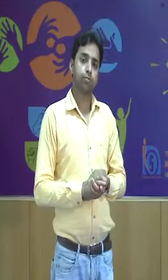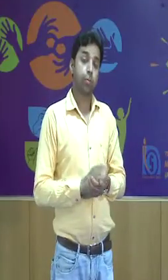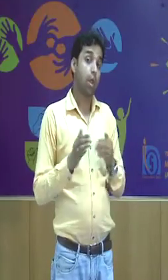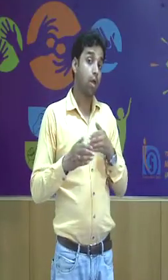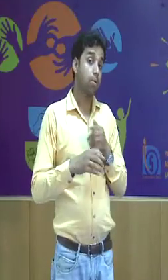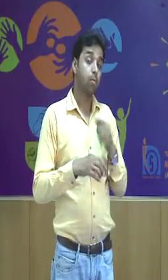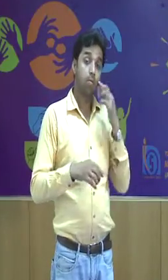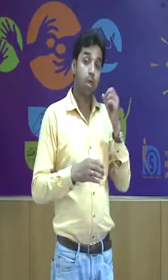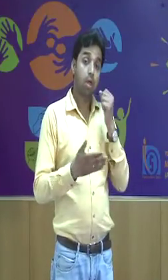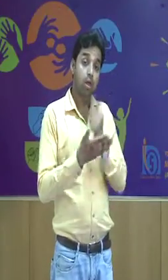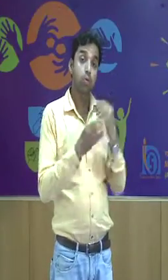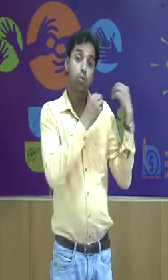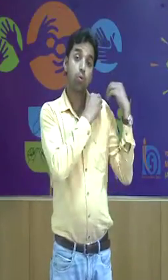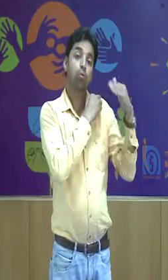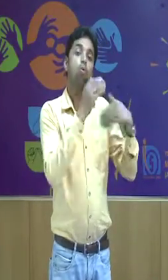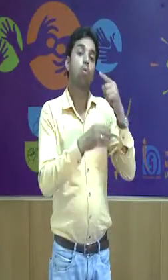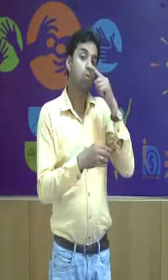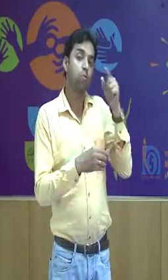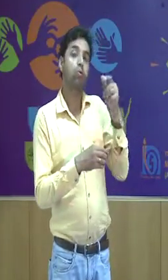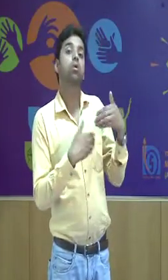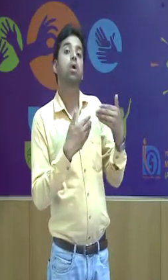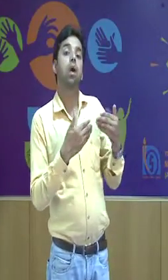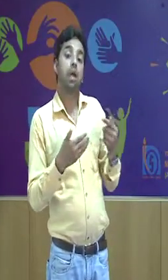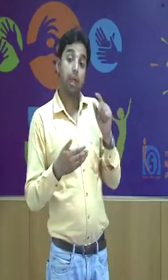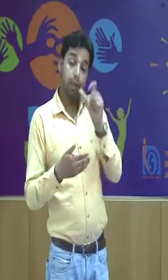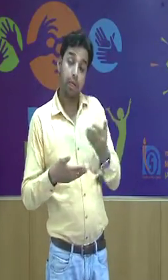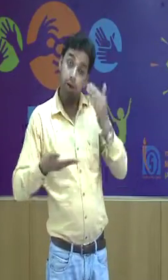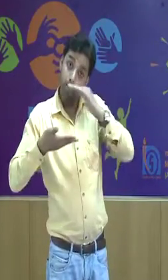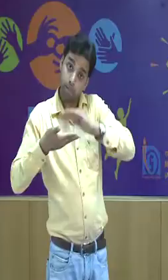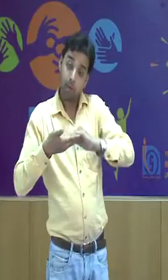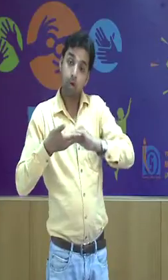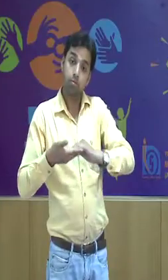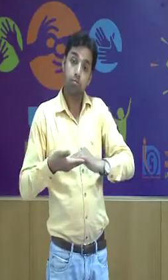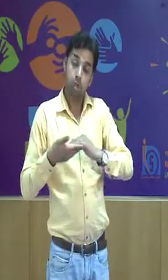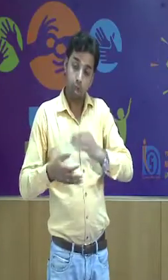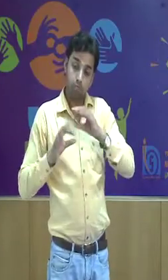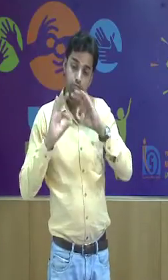The main duty of women was to get married and take care of their family.